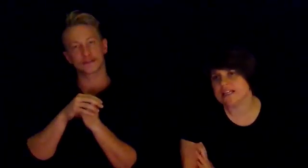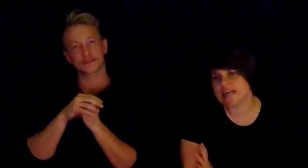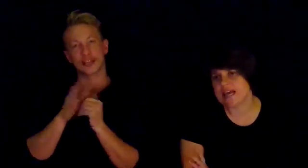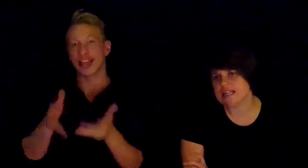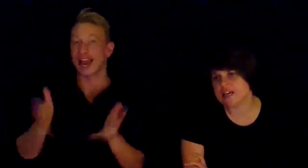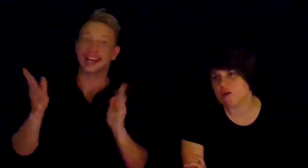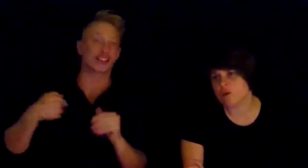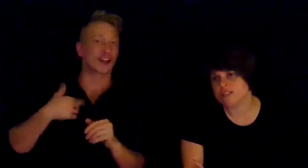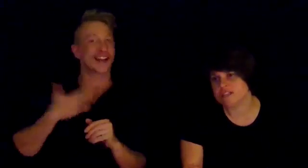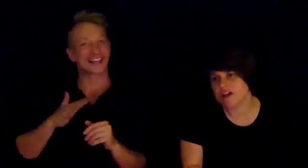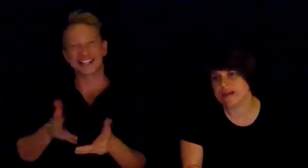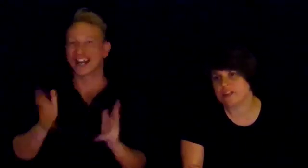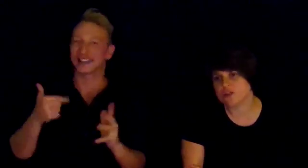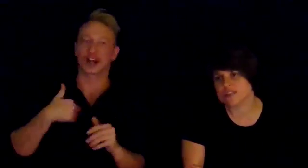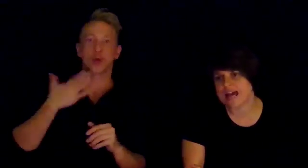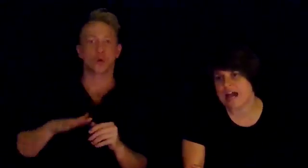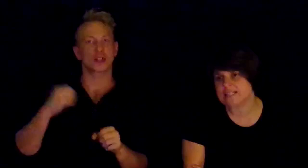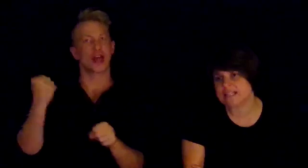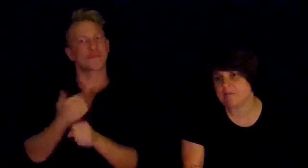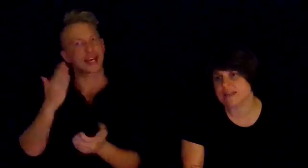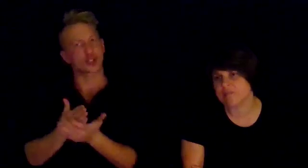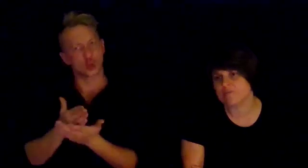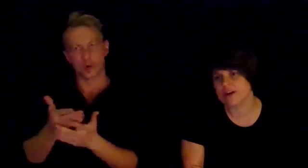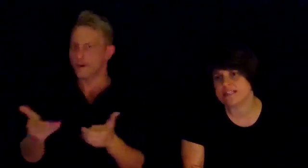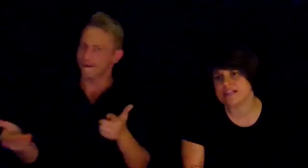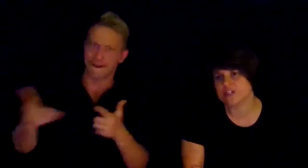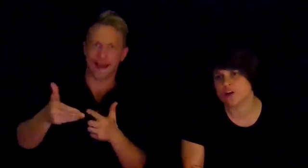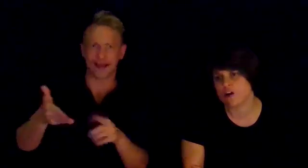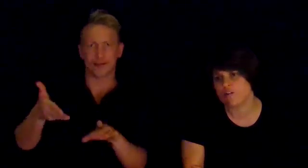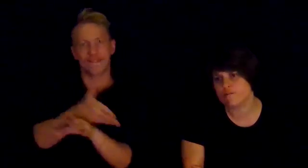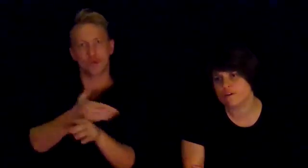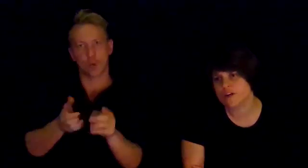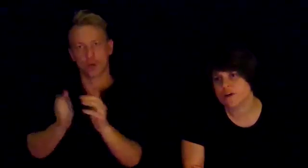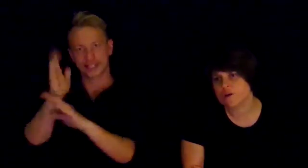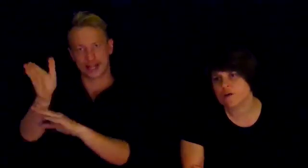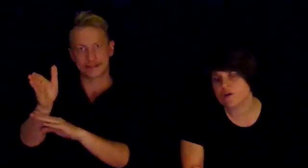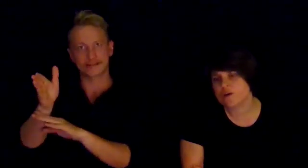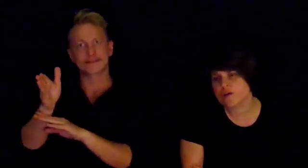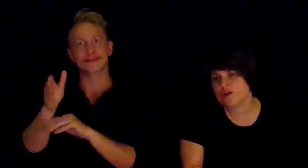anything I needed and anything I wanted, I made sure to add to that plan before I sent it off.